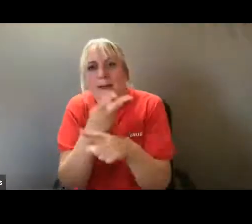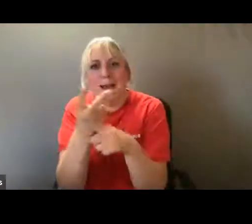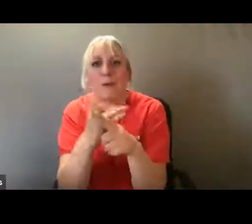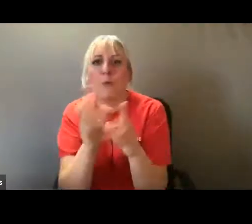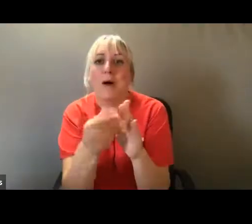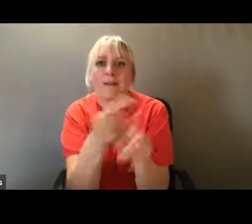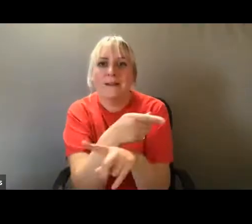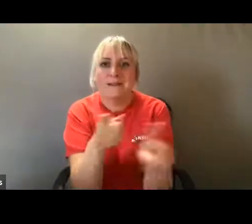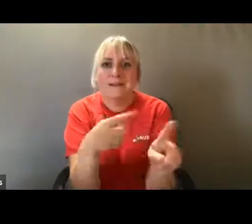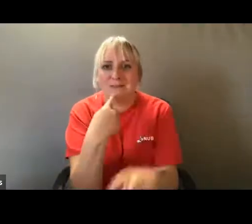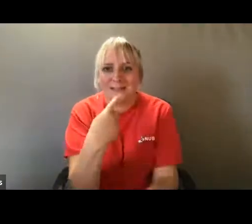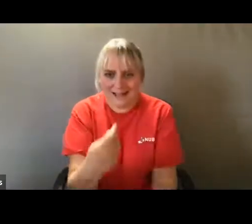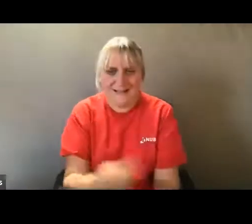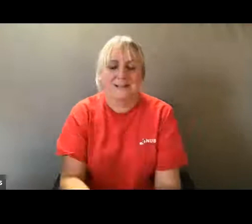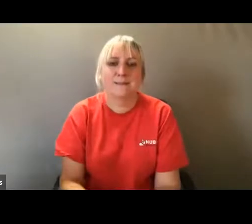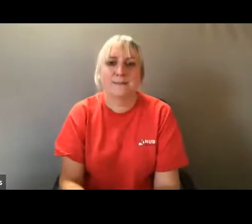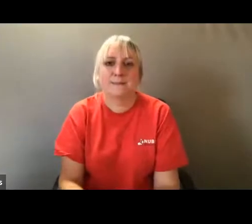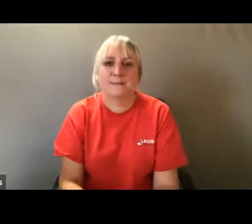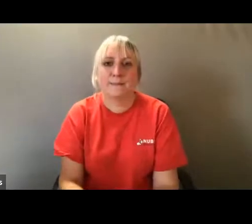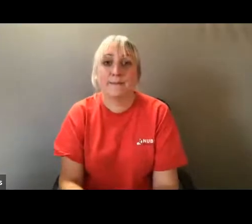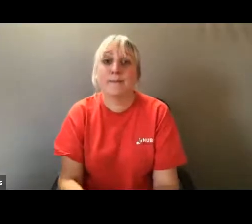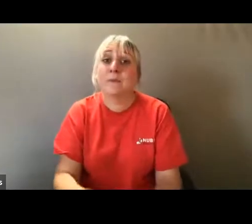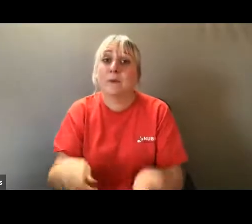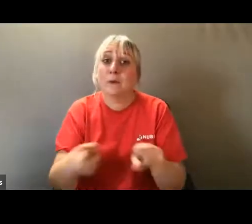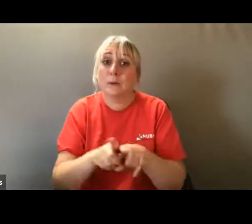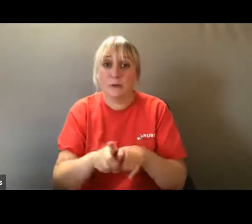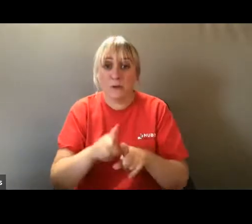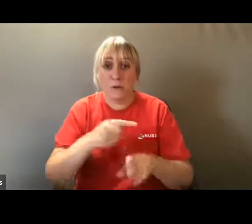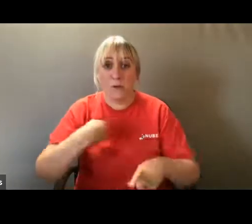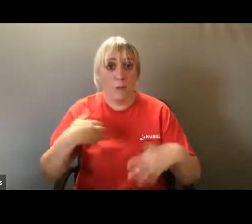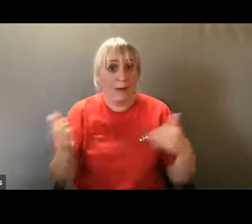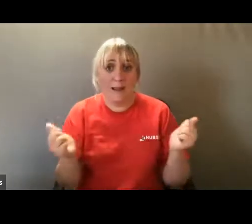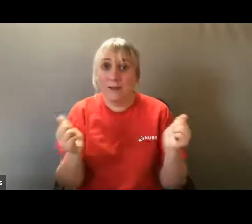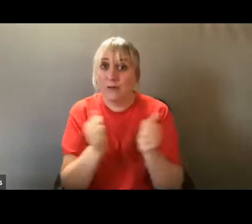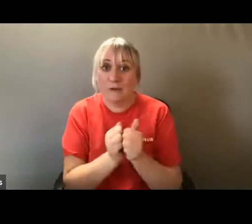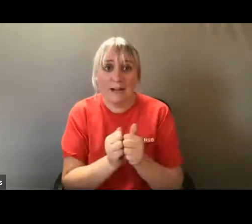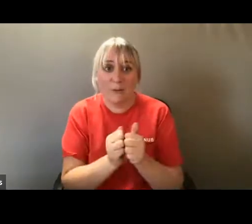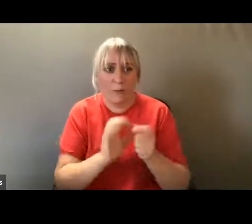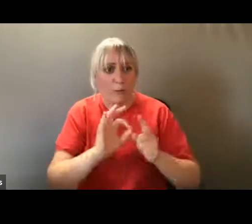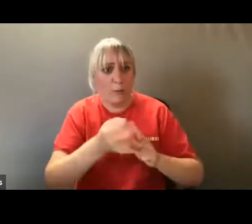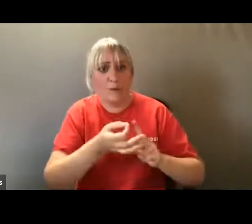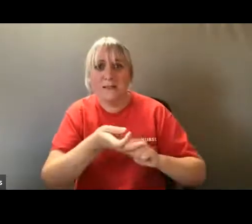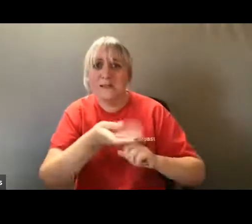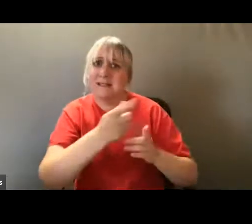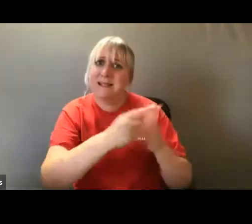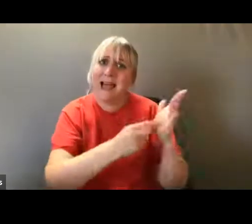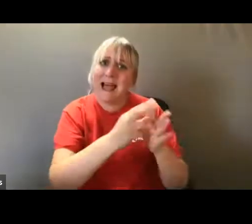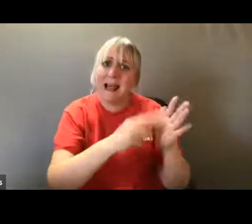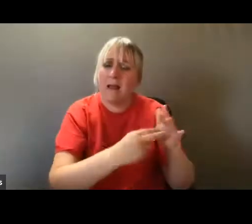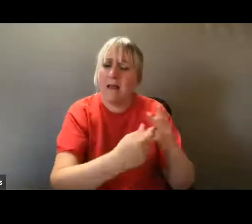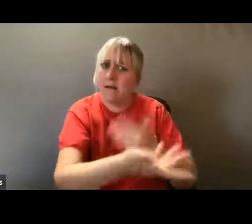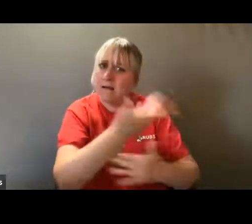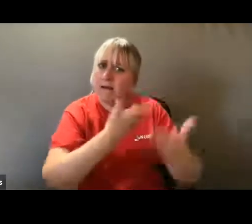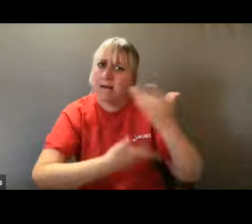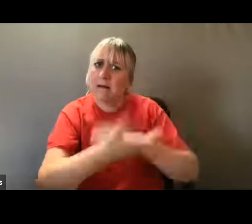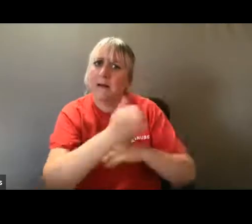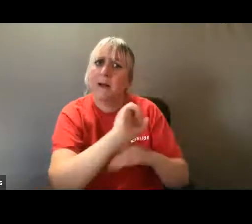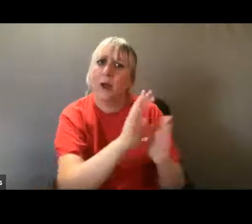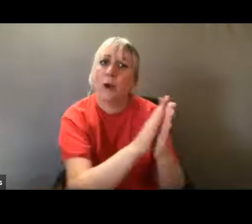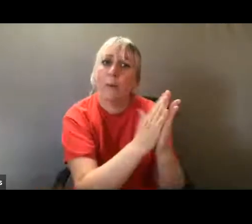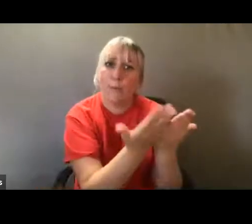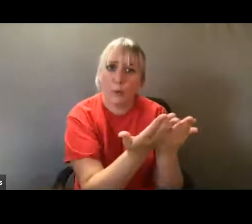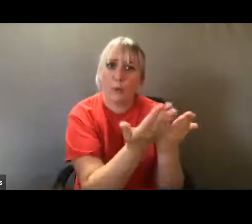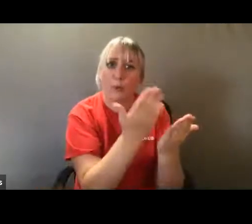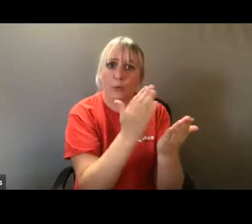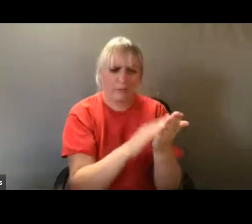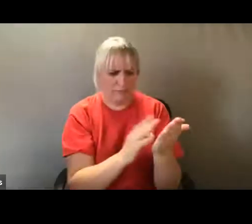which is a good sign, and that I really agree with the points that Ellen has made in her book about the importance